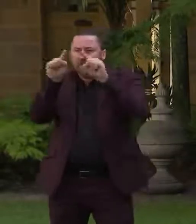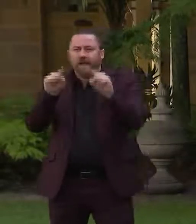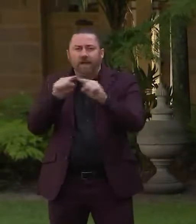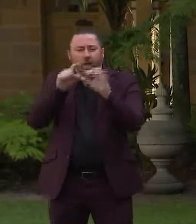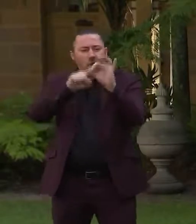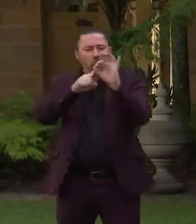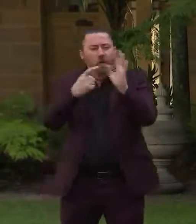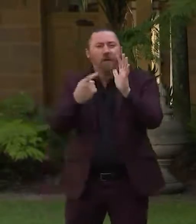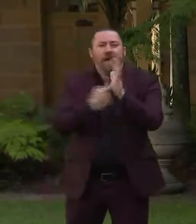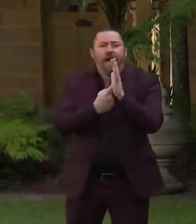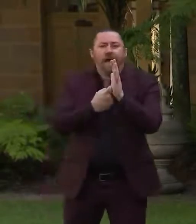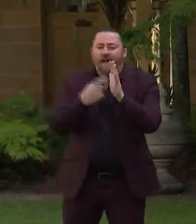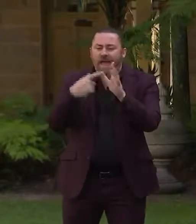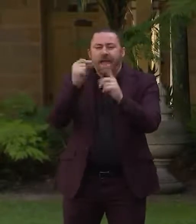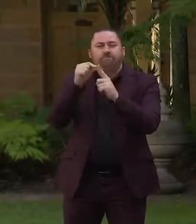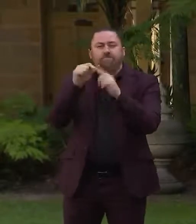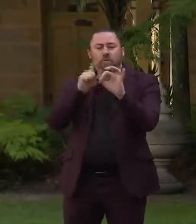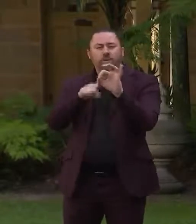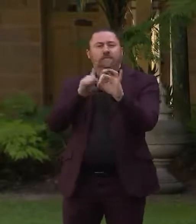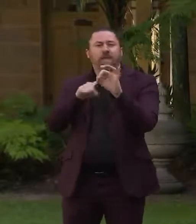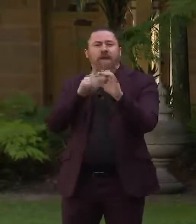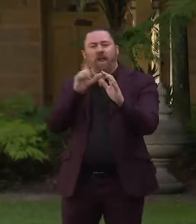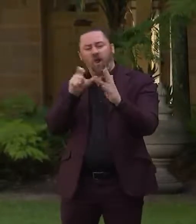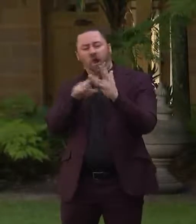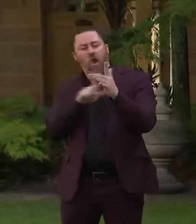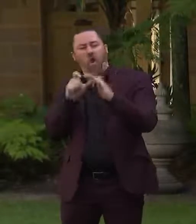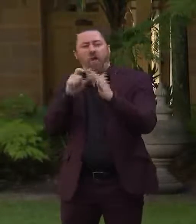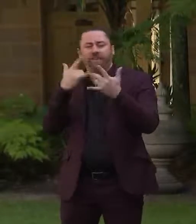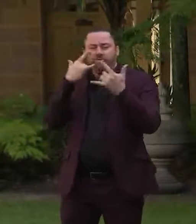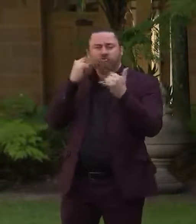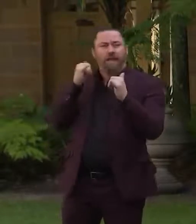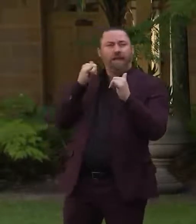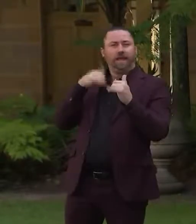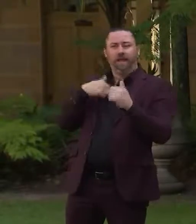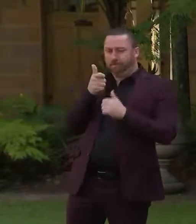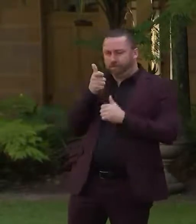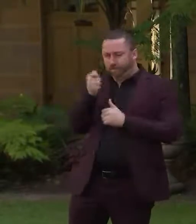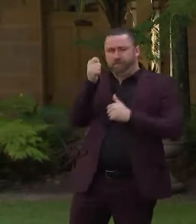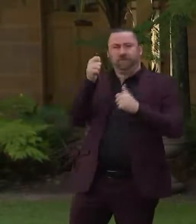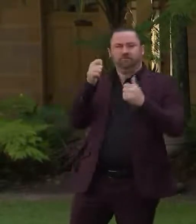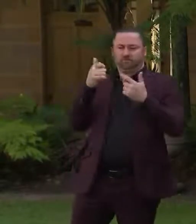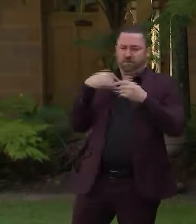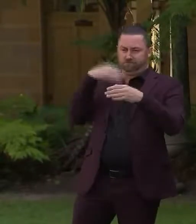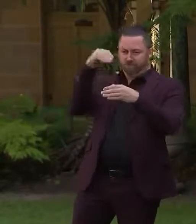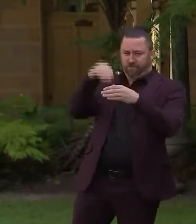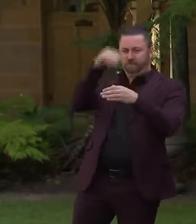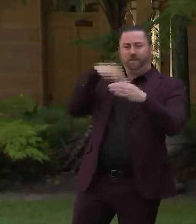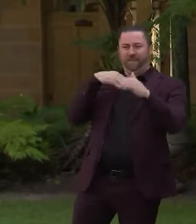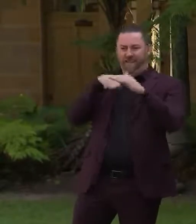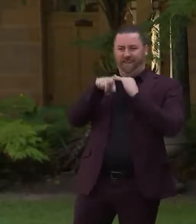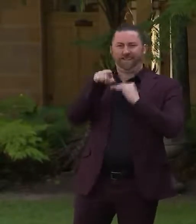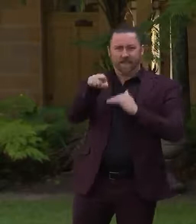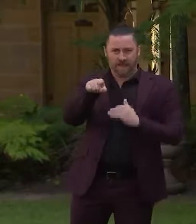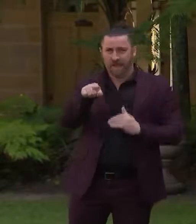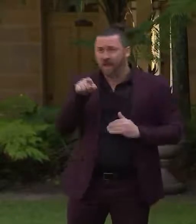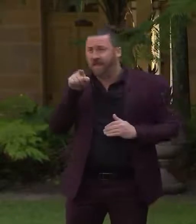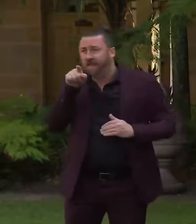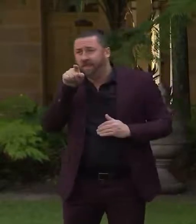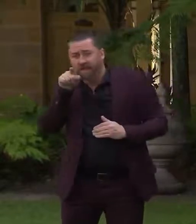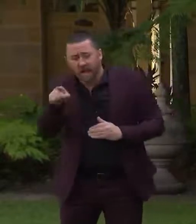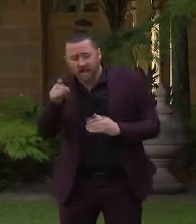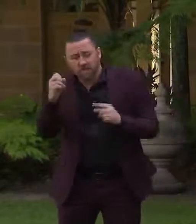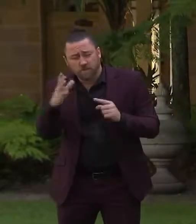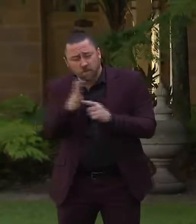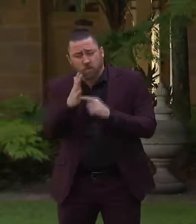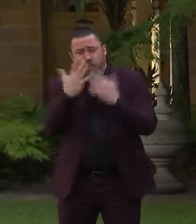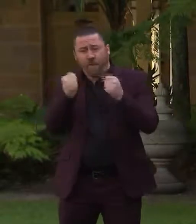our listeners and viewers out there, the check-in app is a really, really valuable tool for our contact tracers,